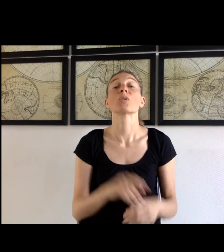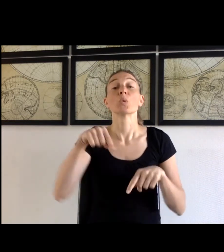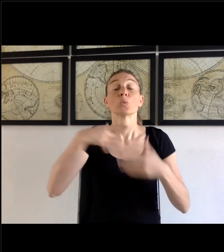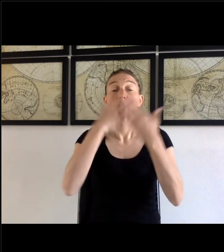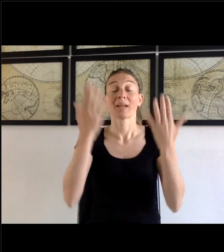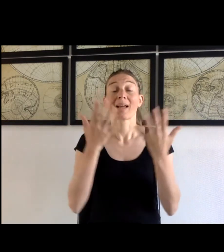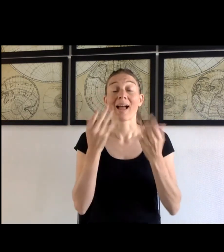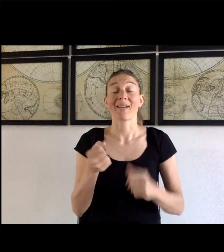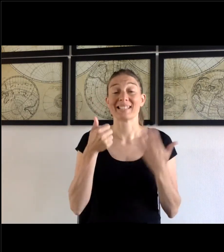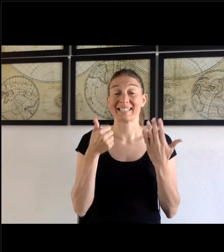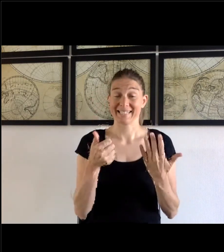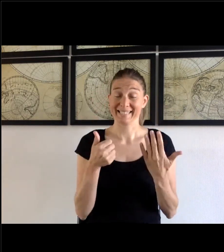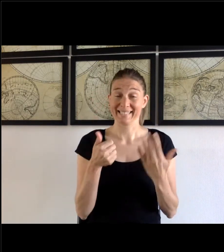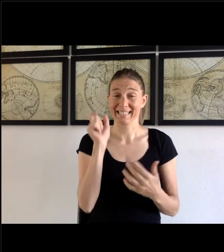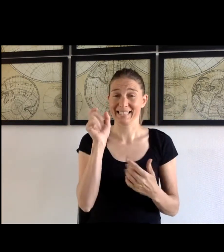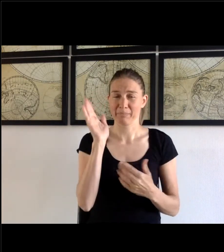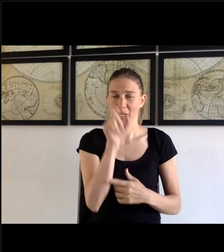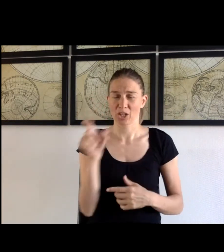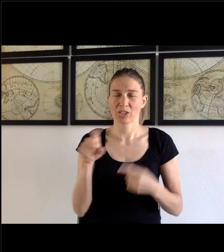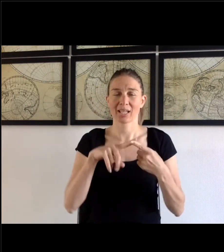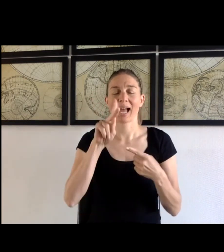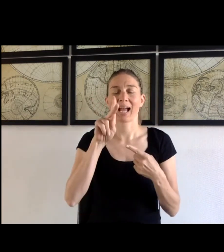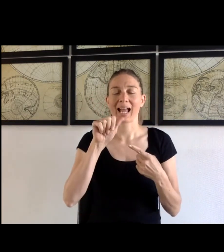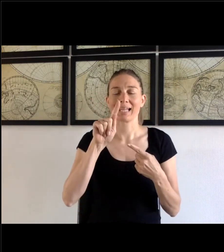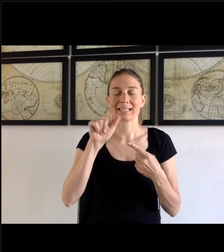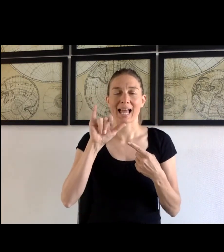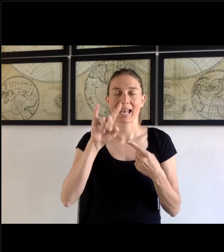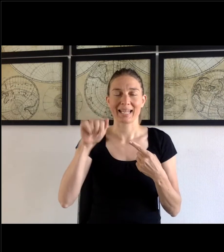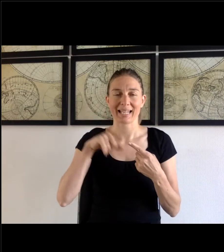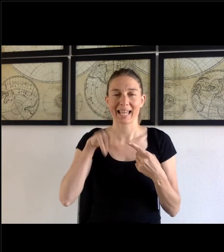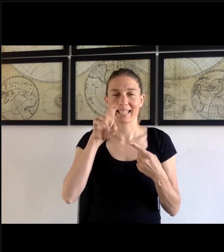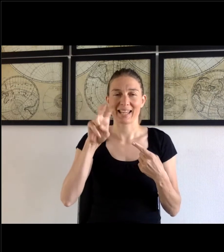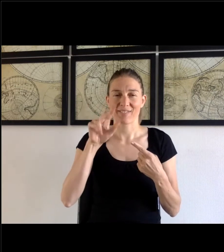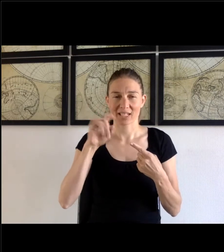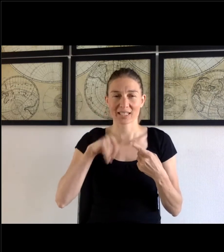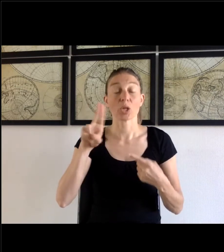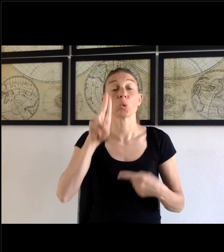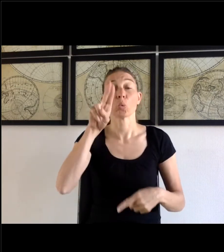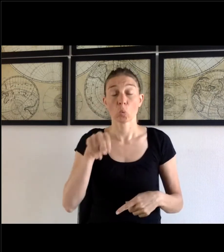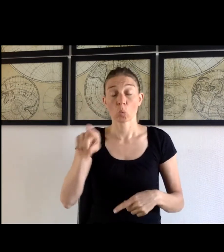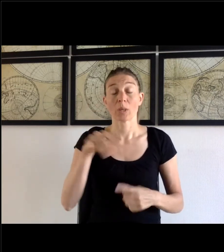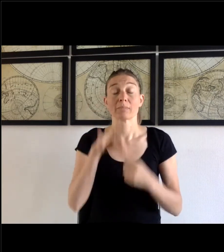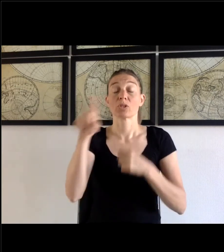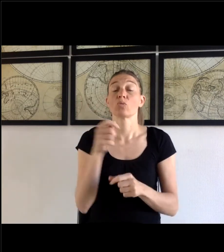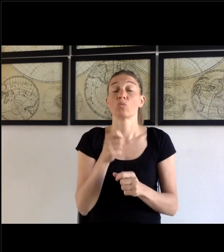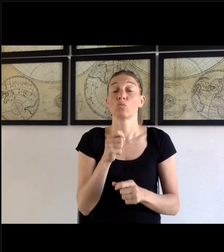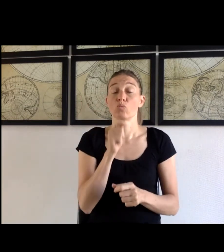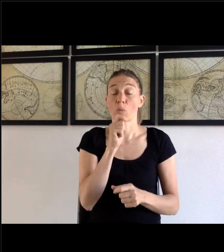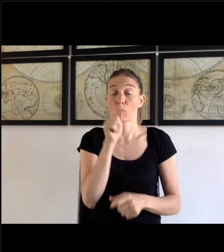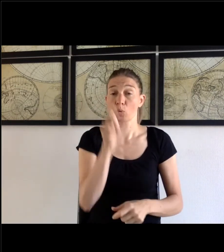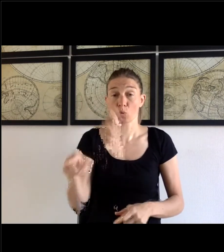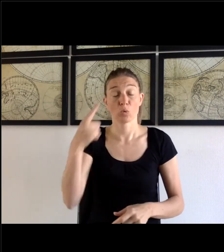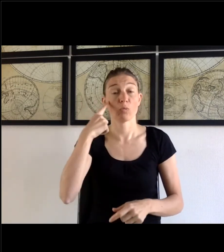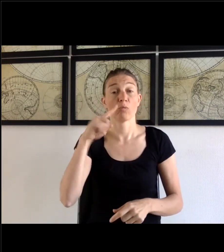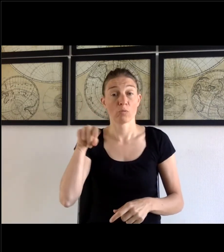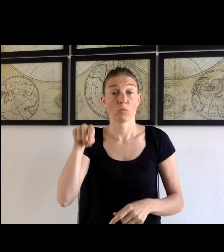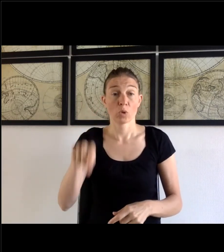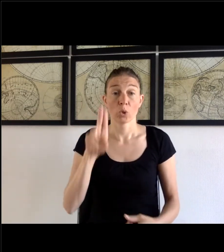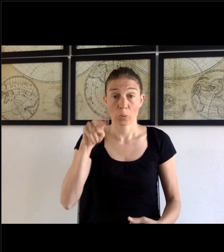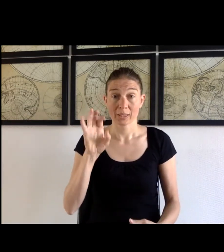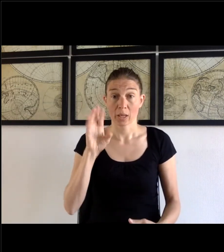Our first speaker will be Catalina Devandas, who is the UN Special Rapporteur on the Rights of Persons with